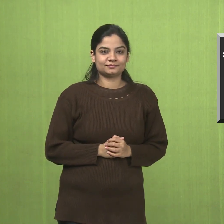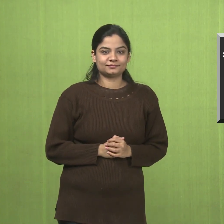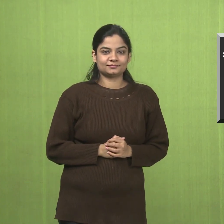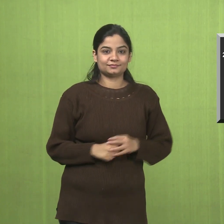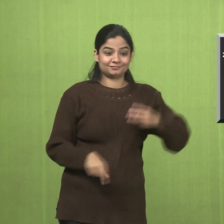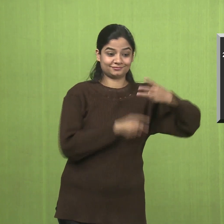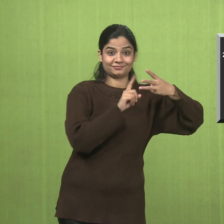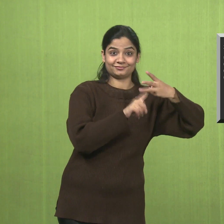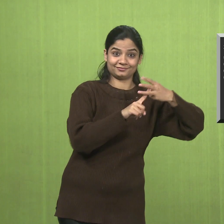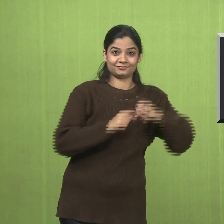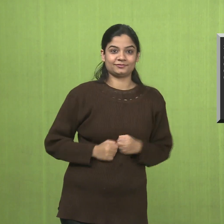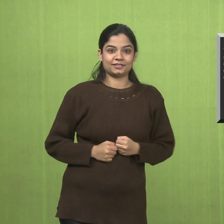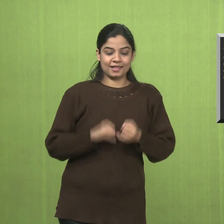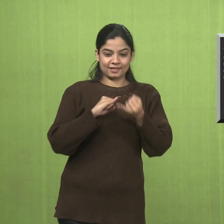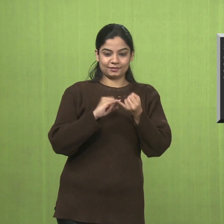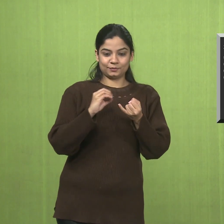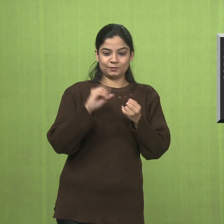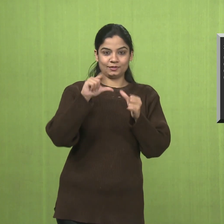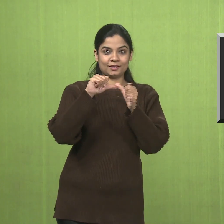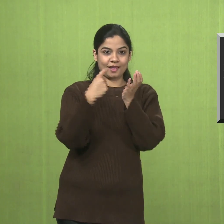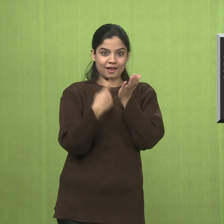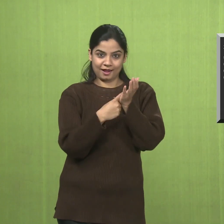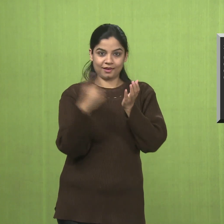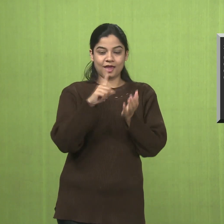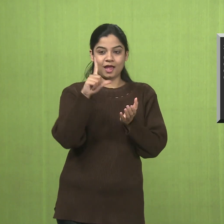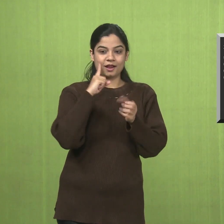solar cookers. Third one is solar lightings.